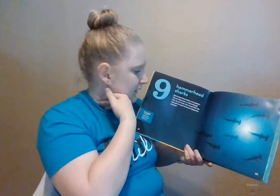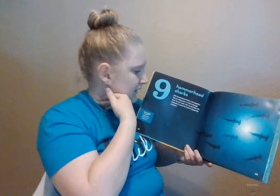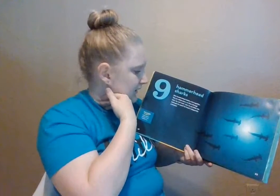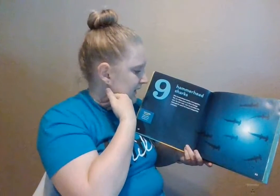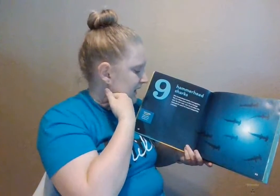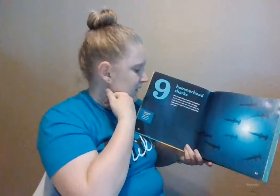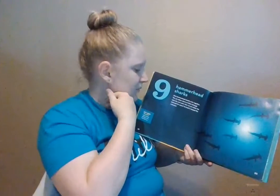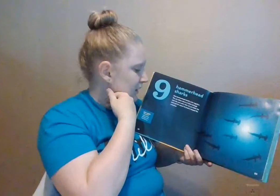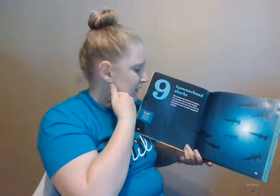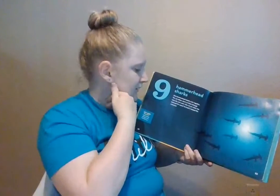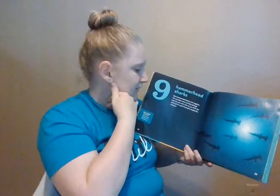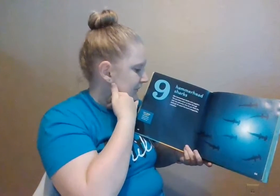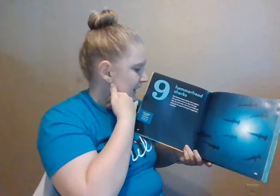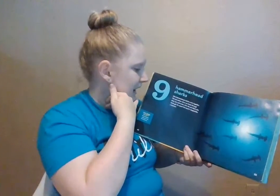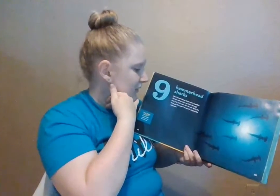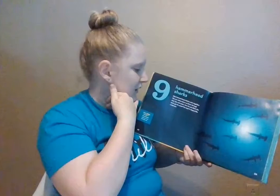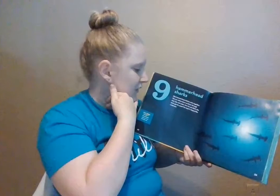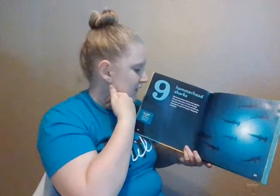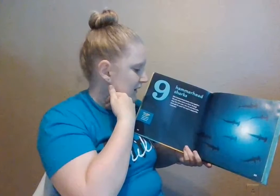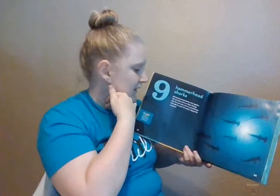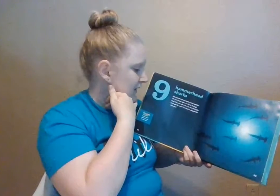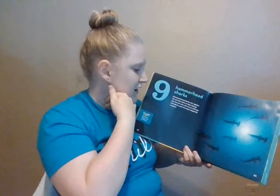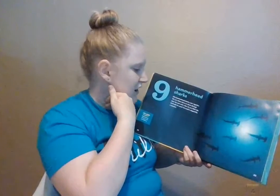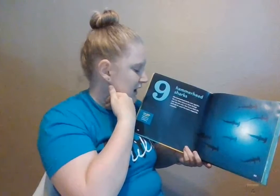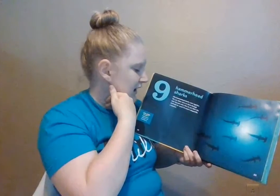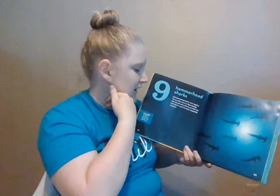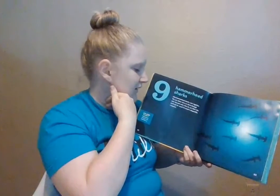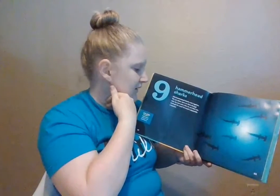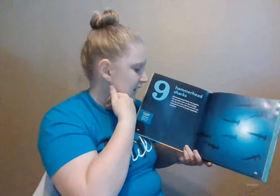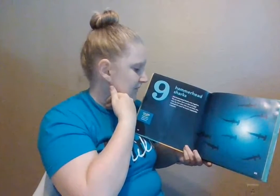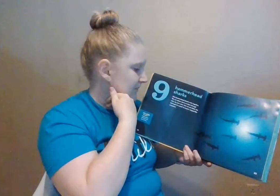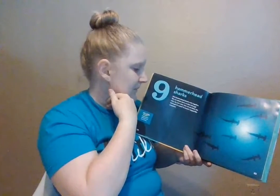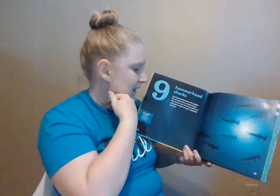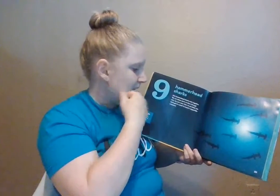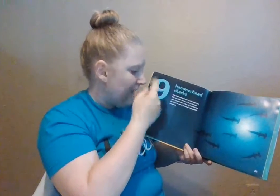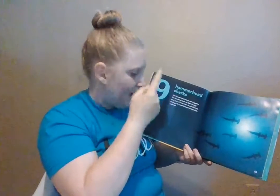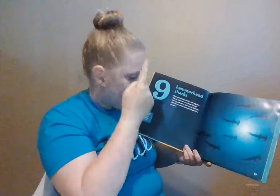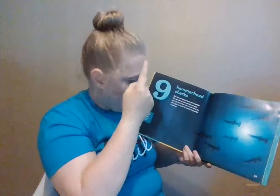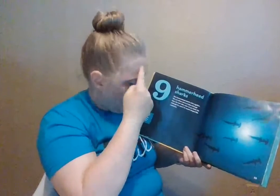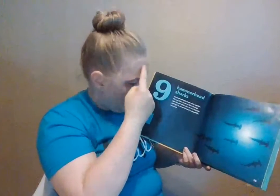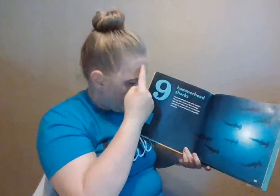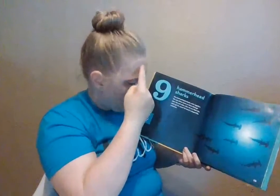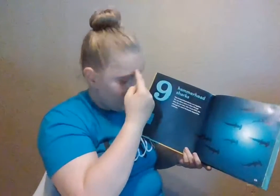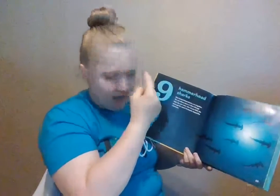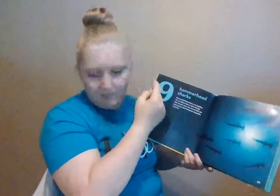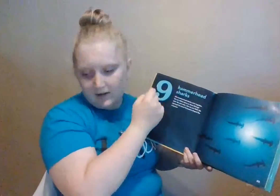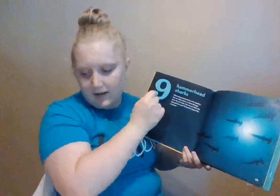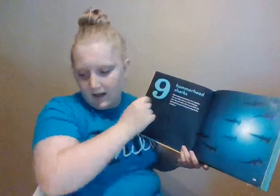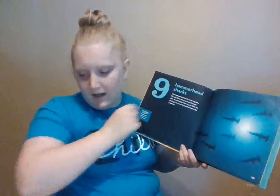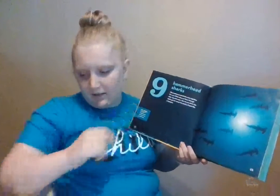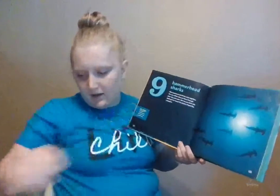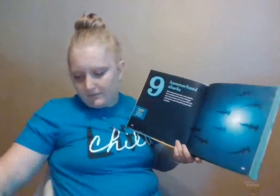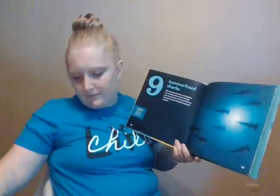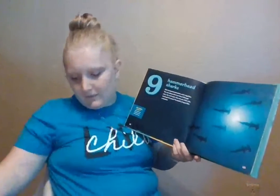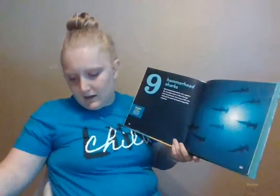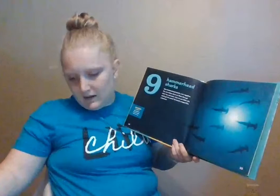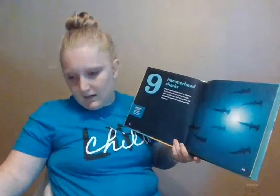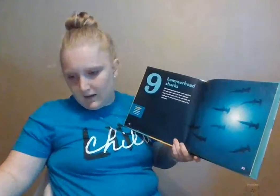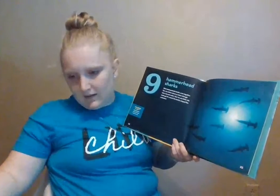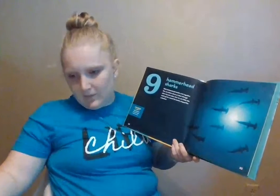clear sky and water. How do you think this shark got its name? Its head is shaped like a hammer. I think the